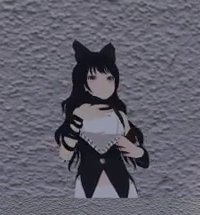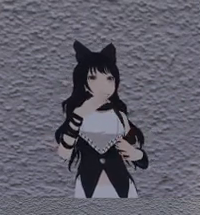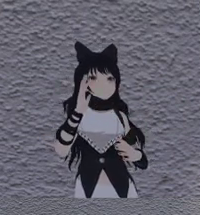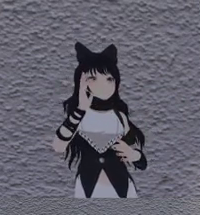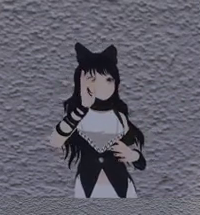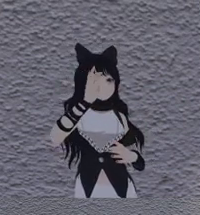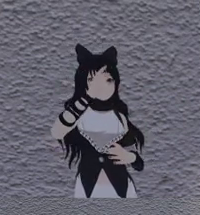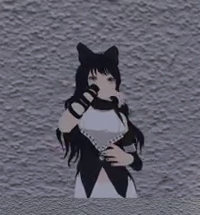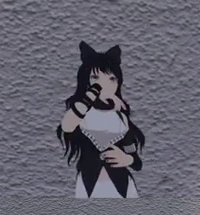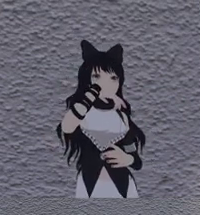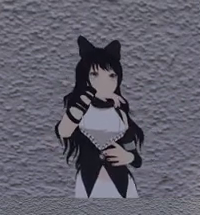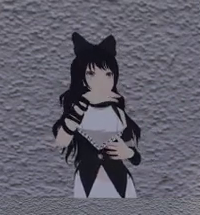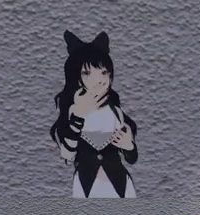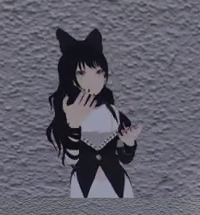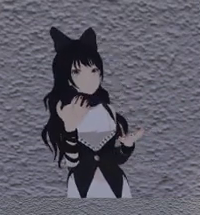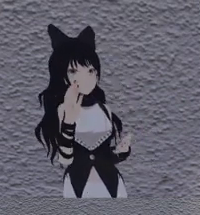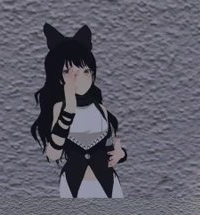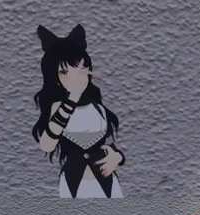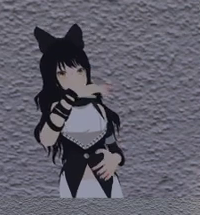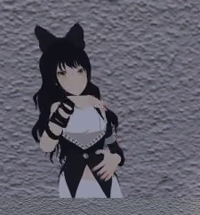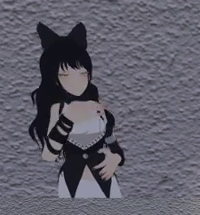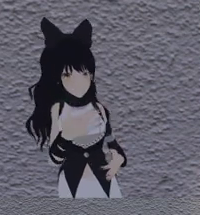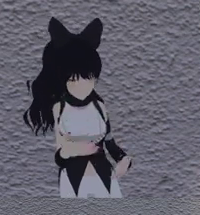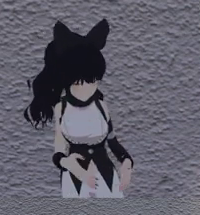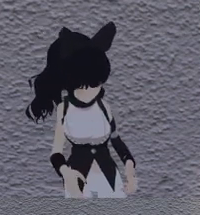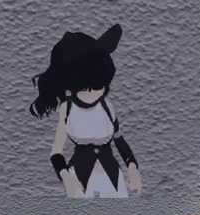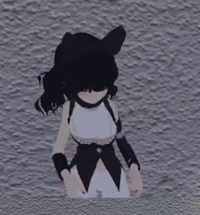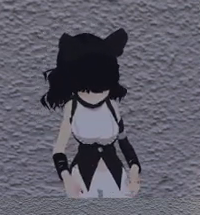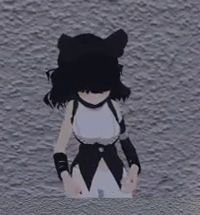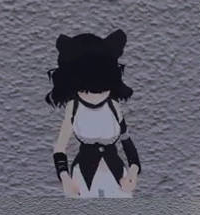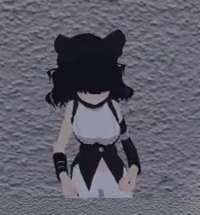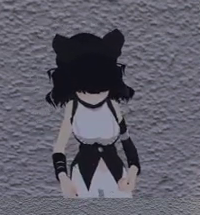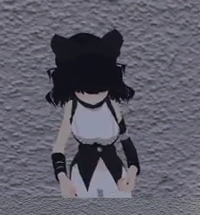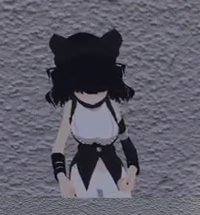feel a little uncomfortable with that. That's strange.